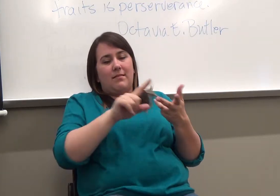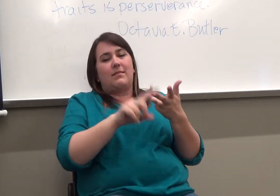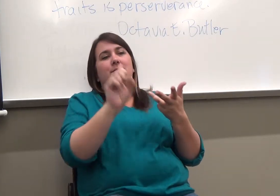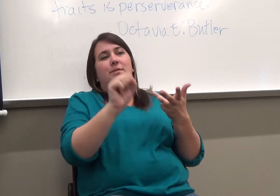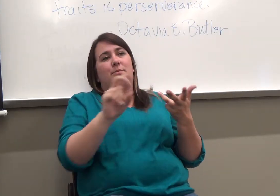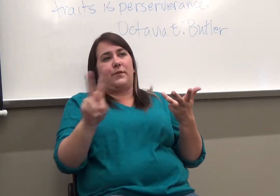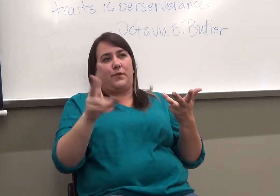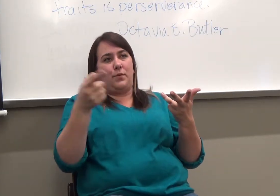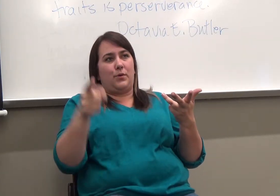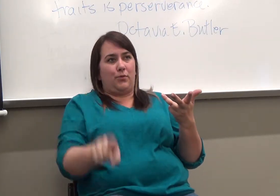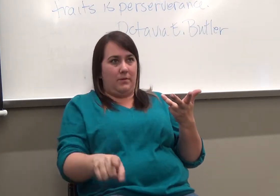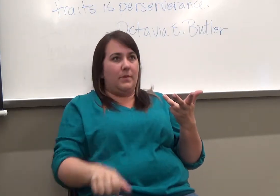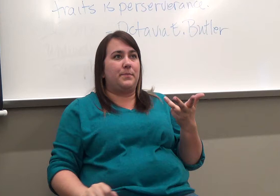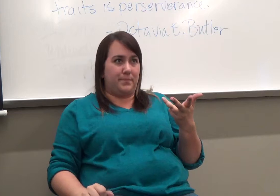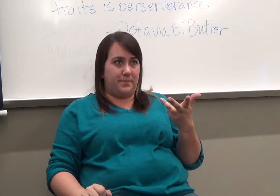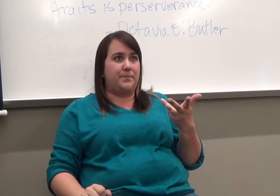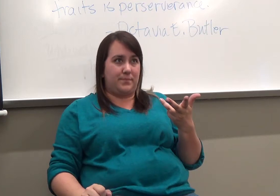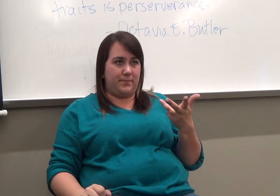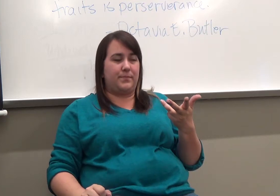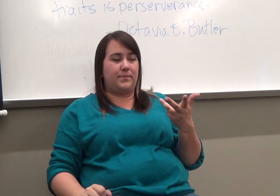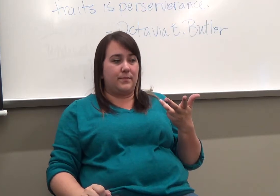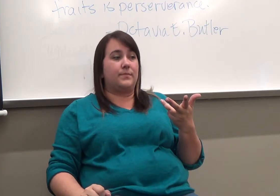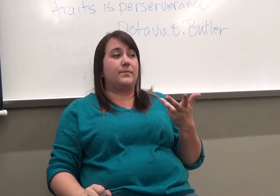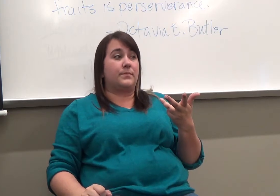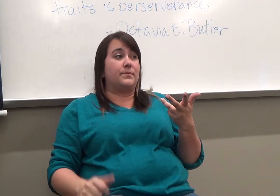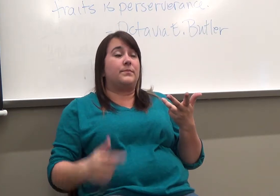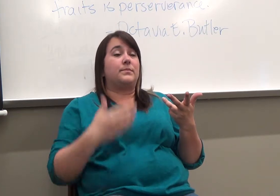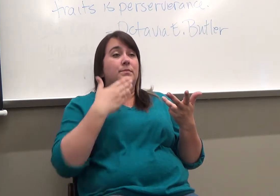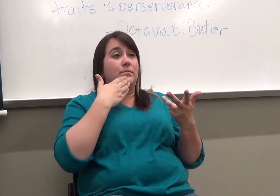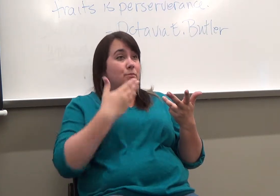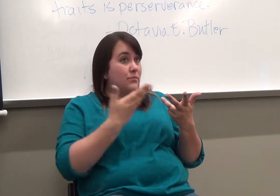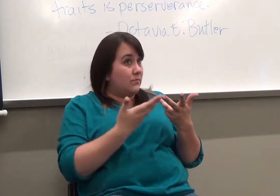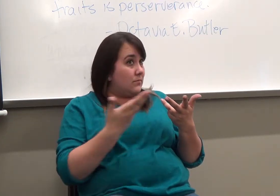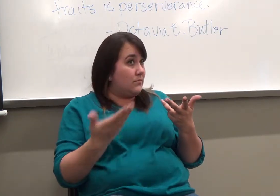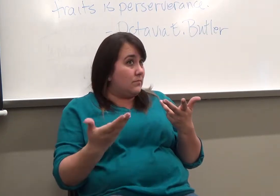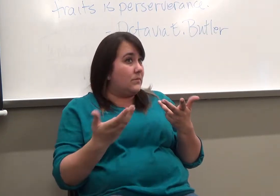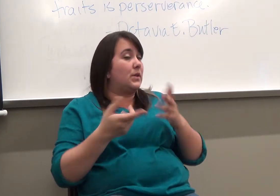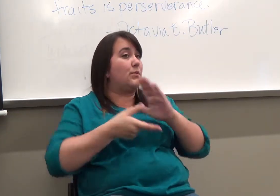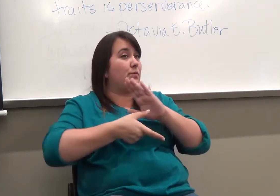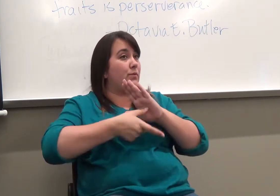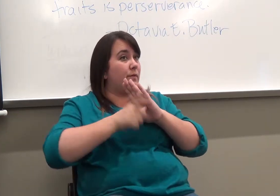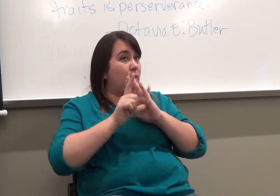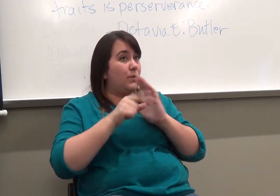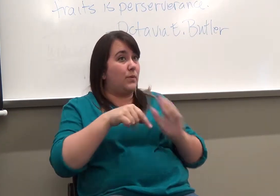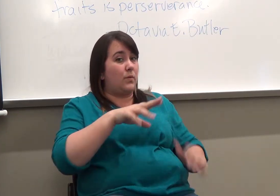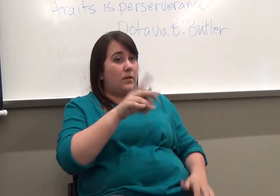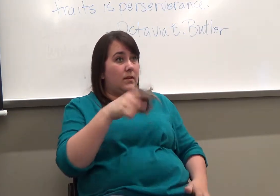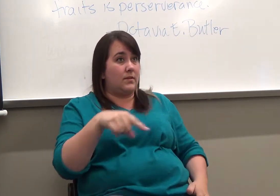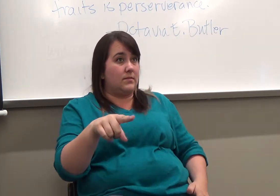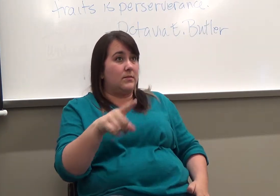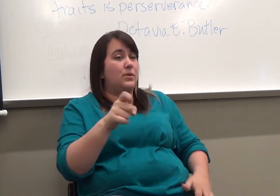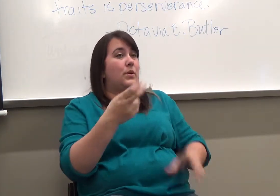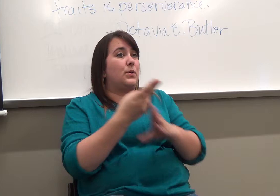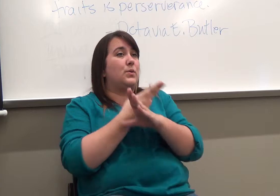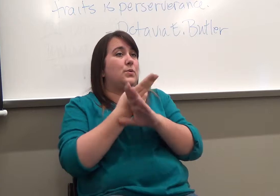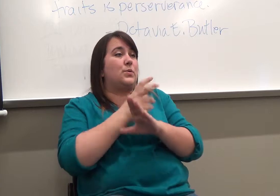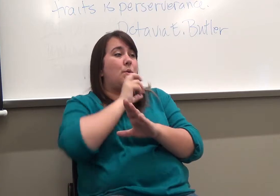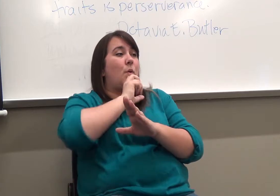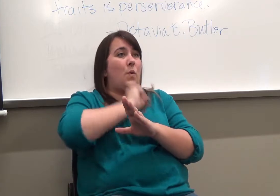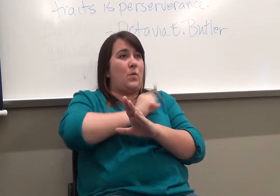agreement. One good thing is that when I give those review quizzes, you can use your old, you can get your old